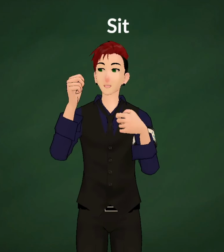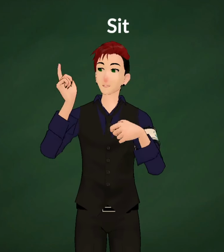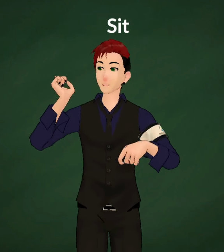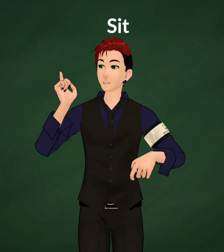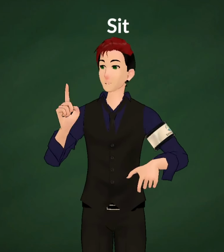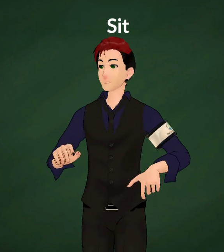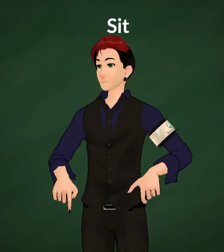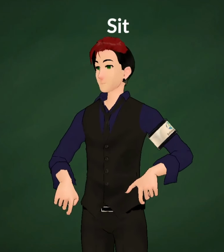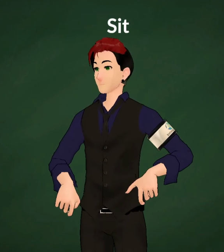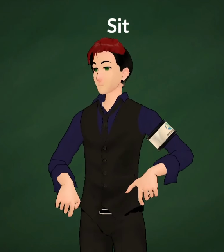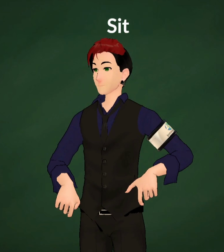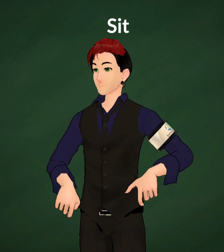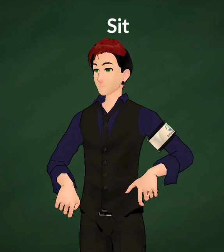do you sign this?